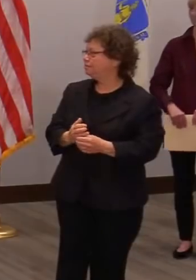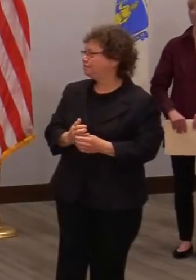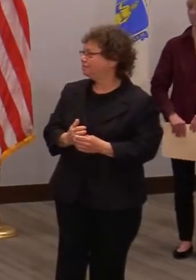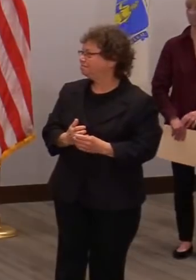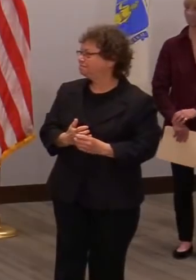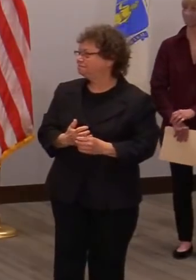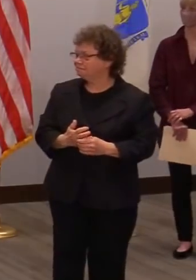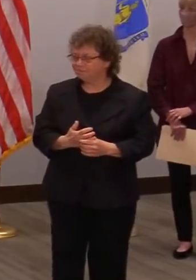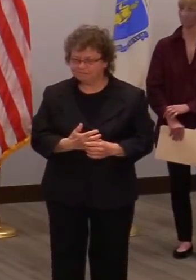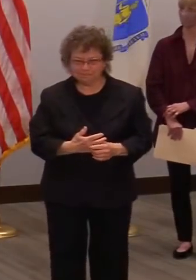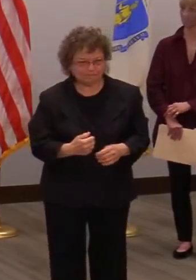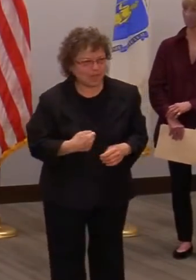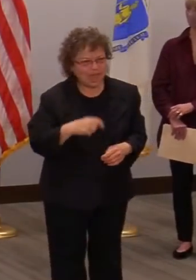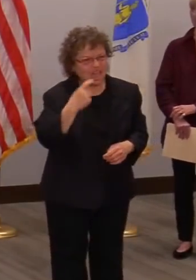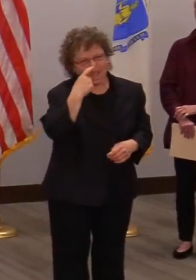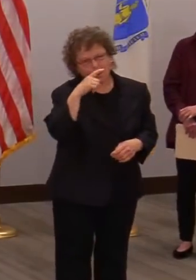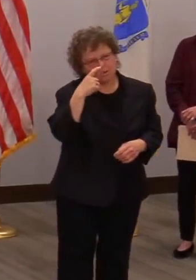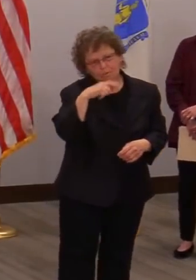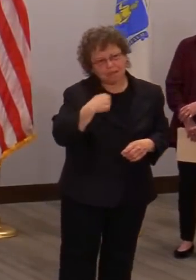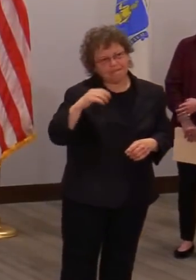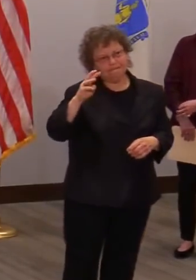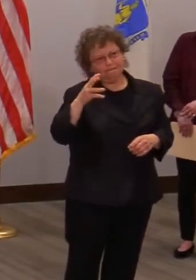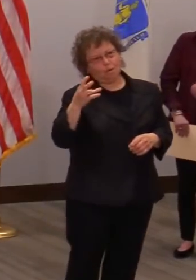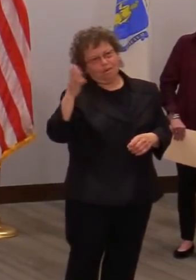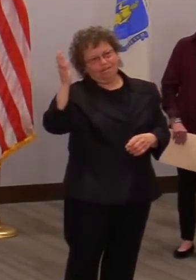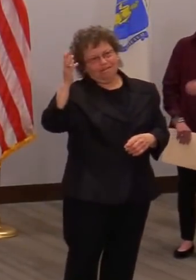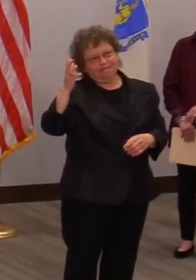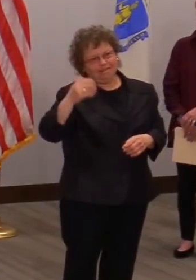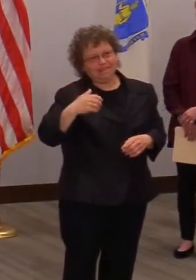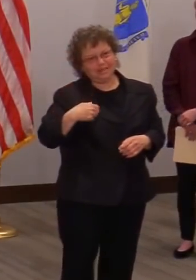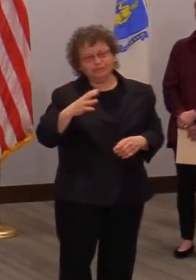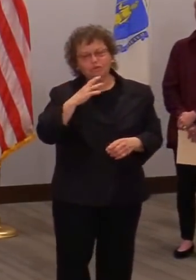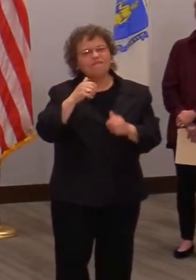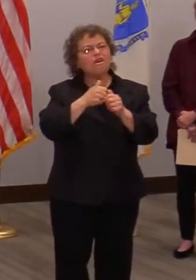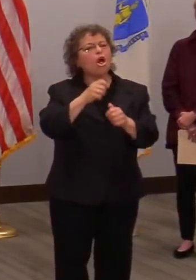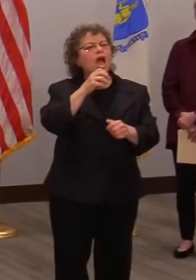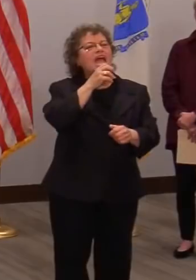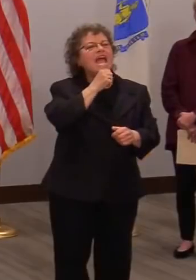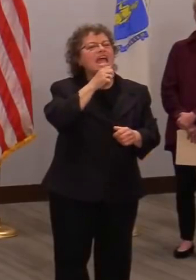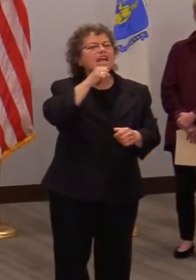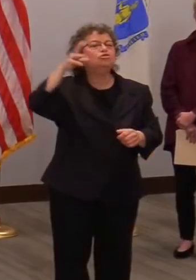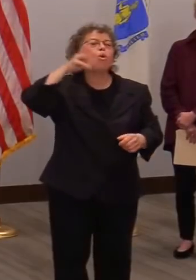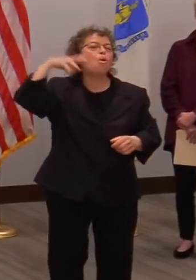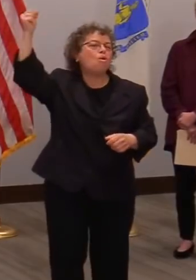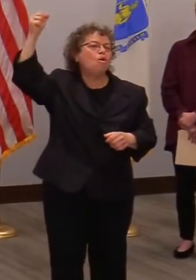So I don't mind going forth because I was told it was done by ascending order of age, so.